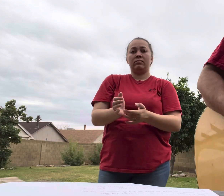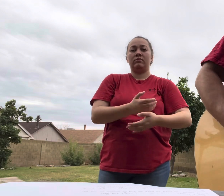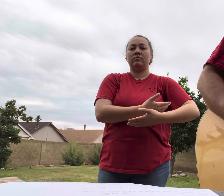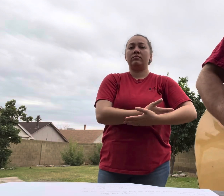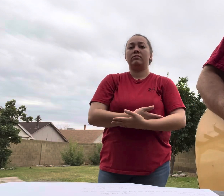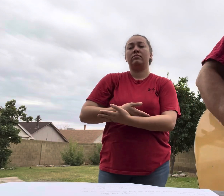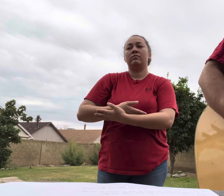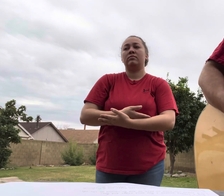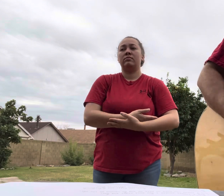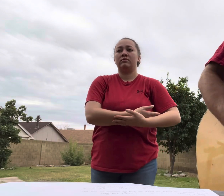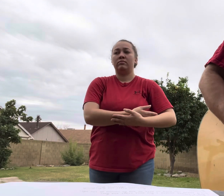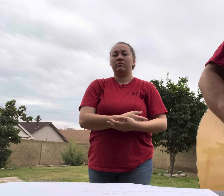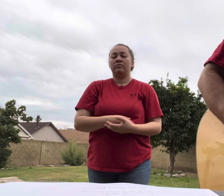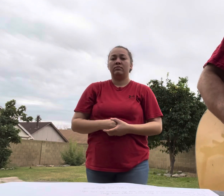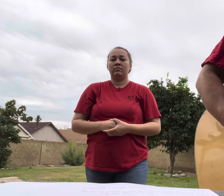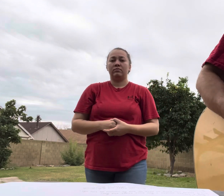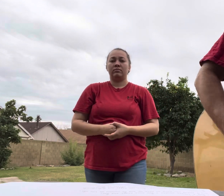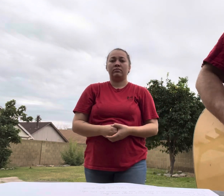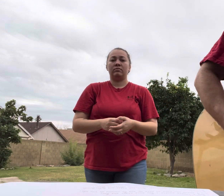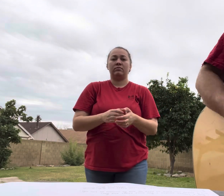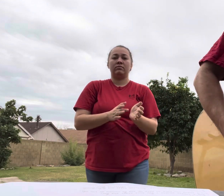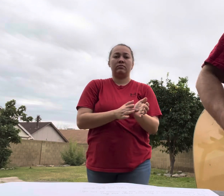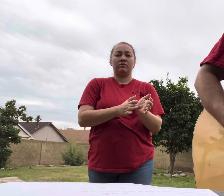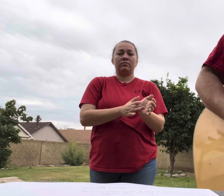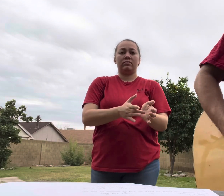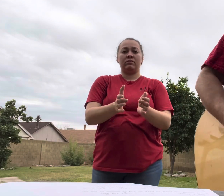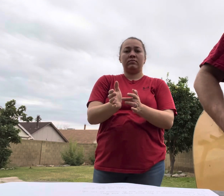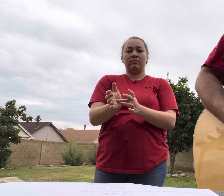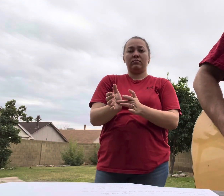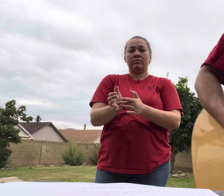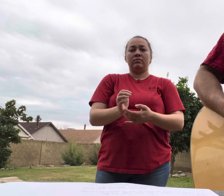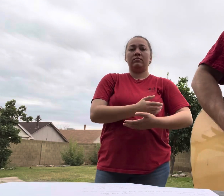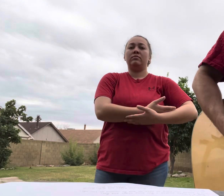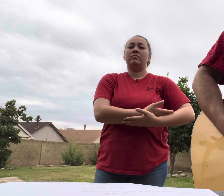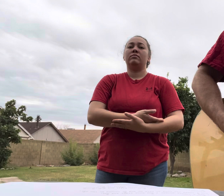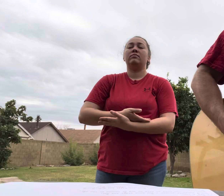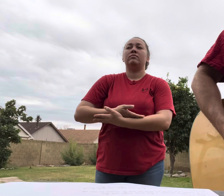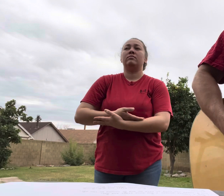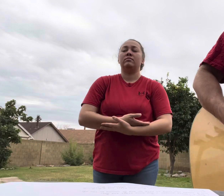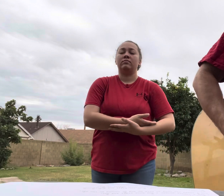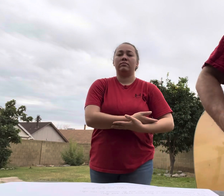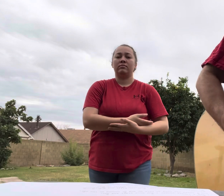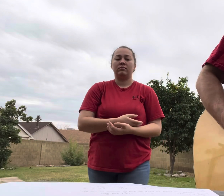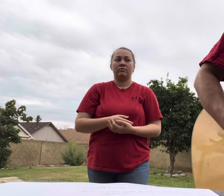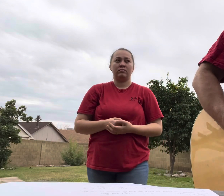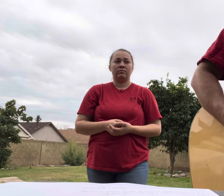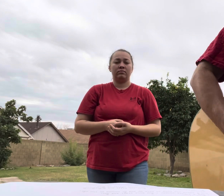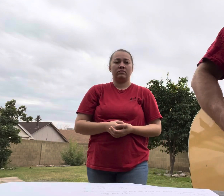That Jesus Christ is born.